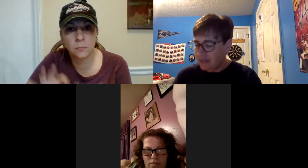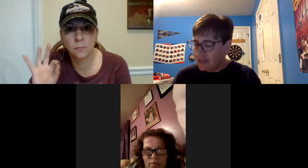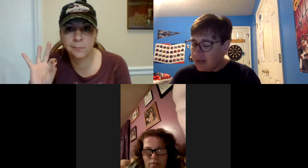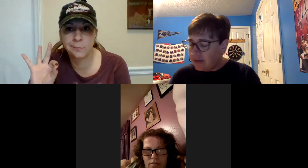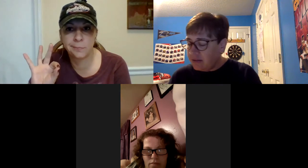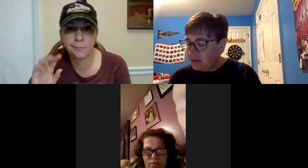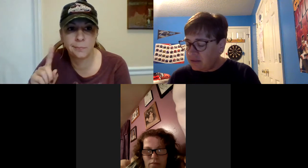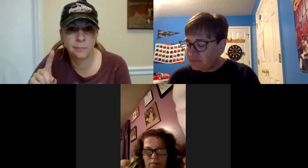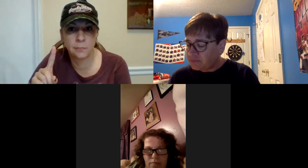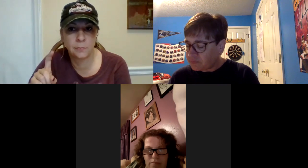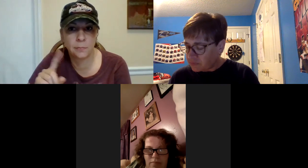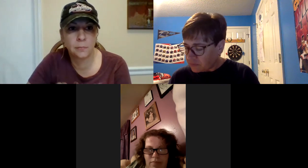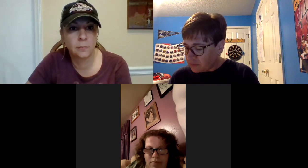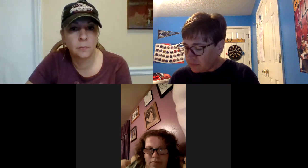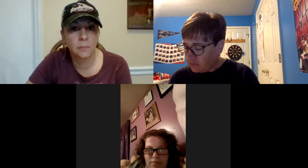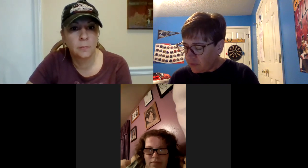911.